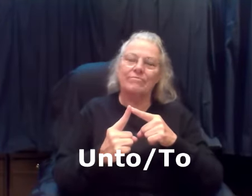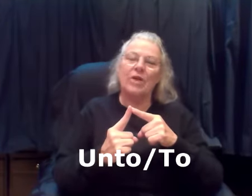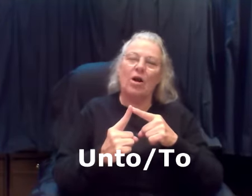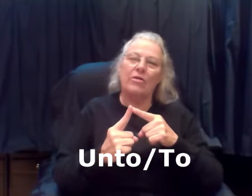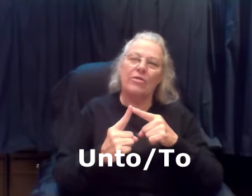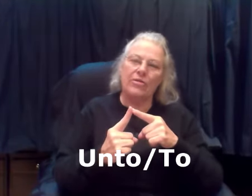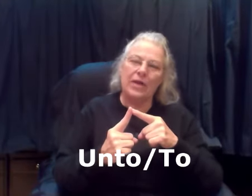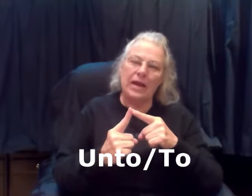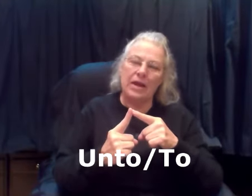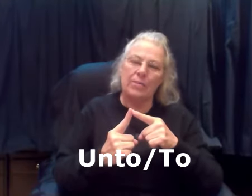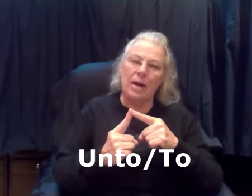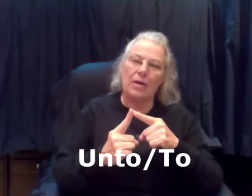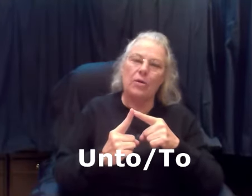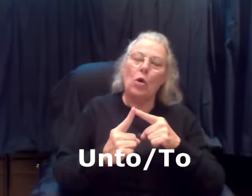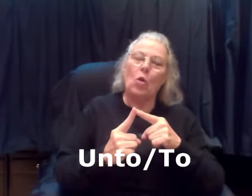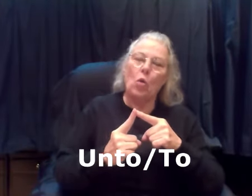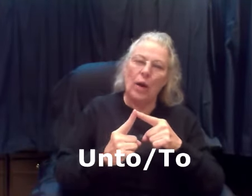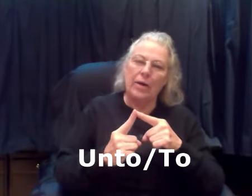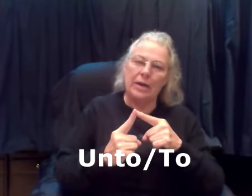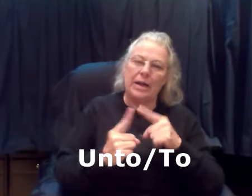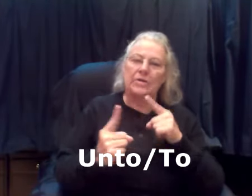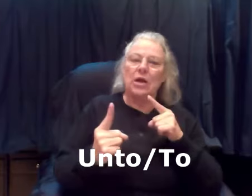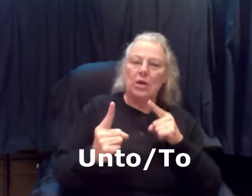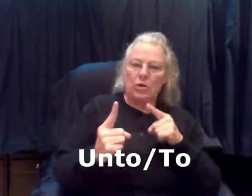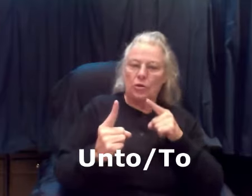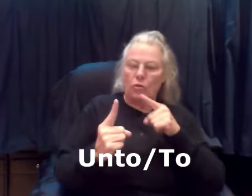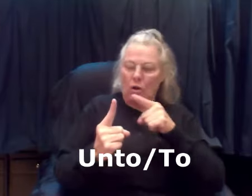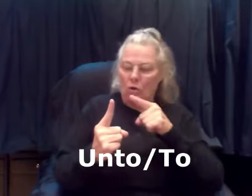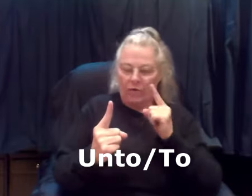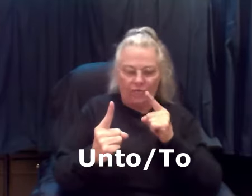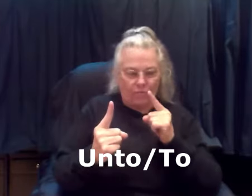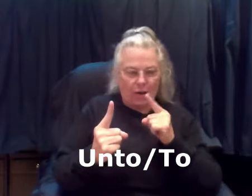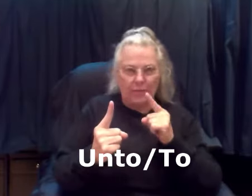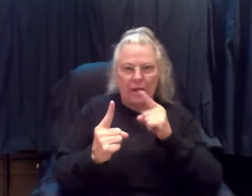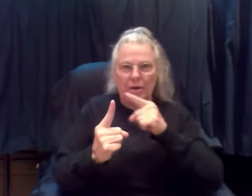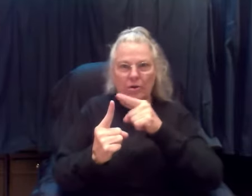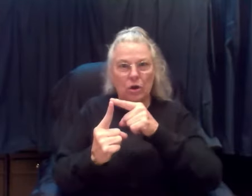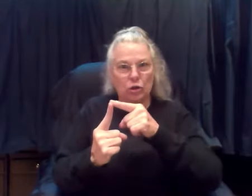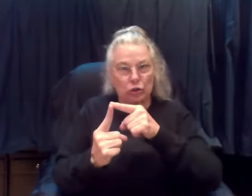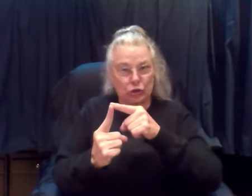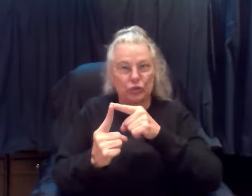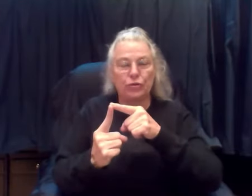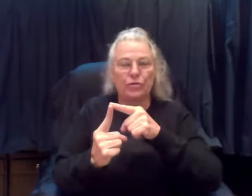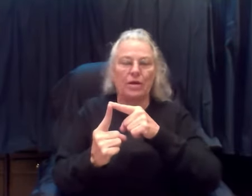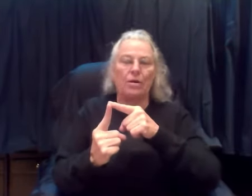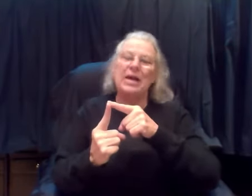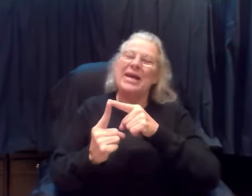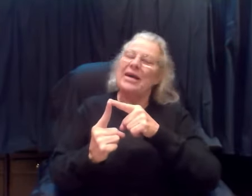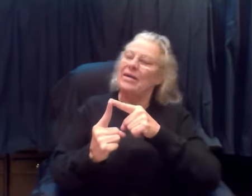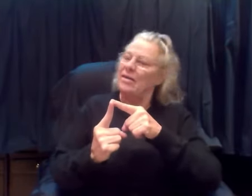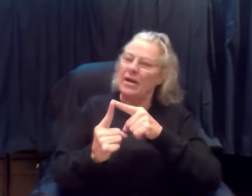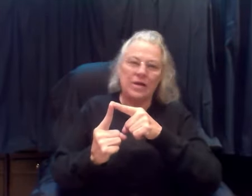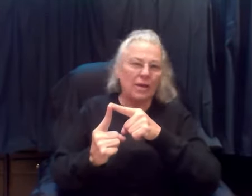are thinking about where it is, you are going from here to there. A lot of times we